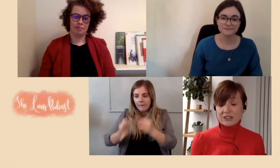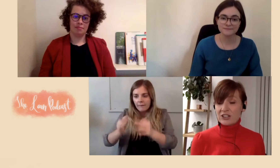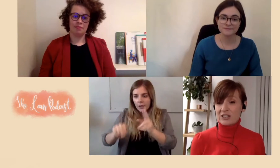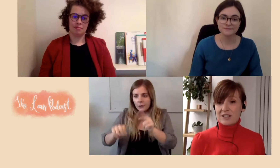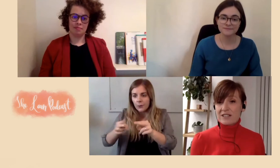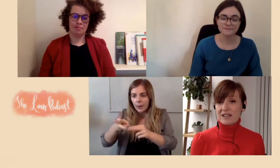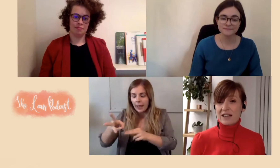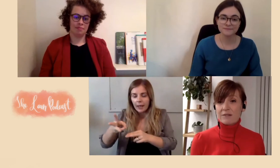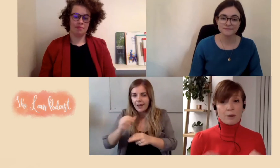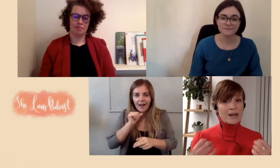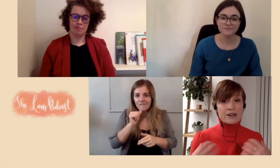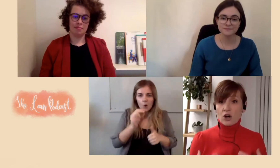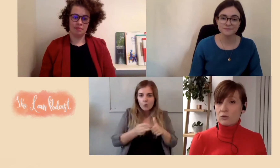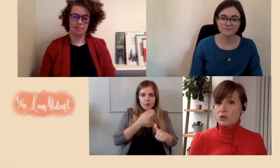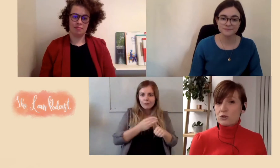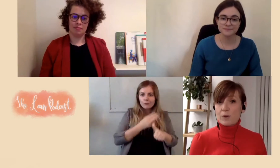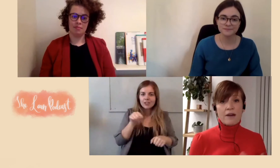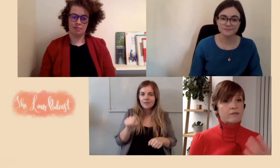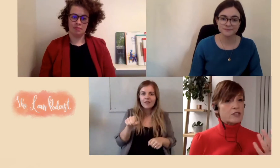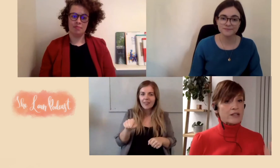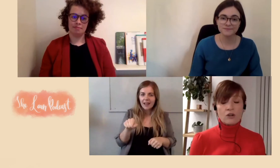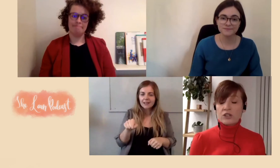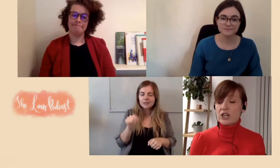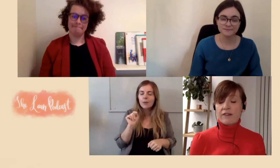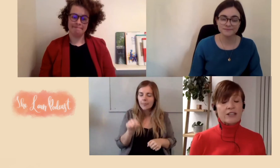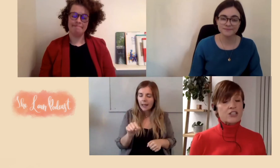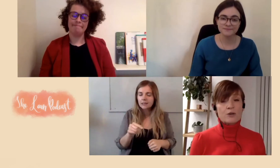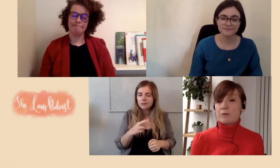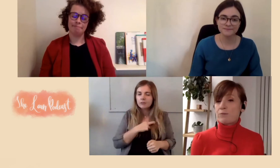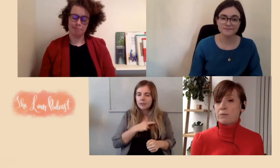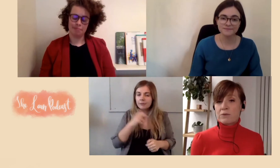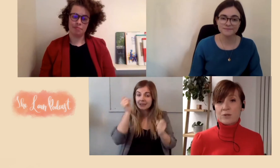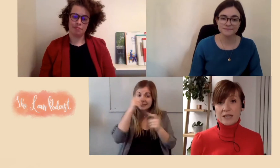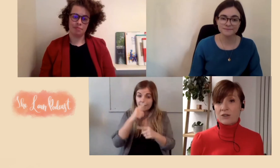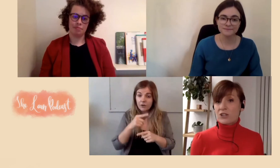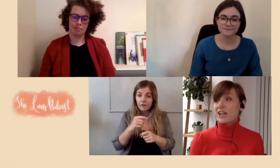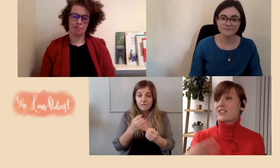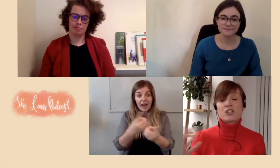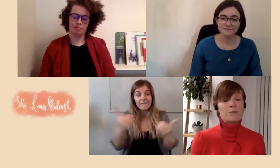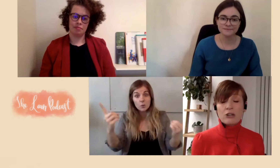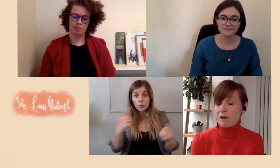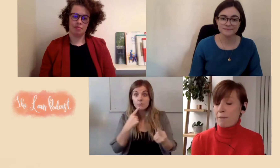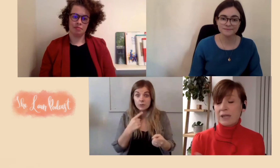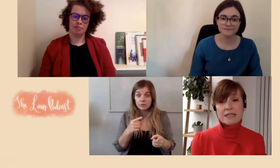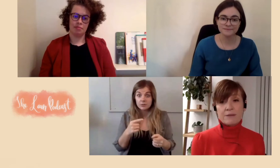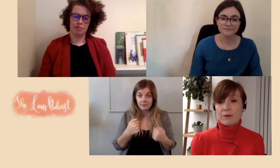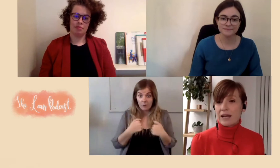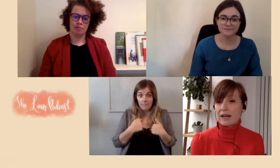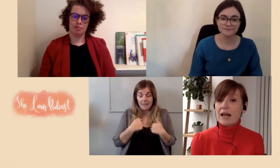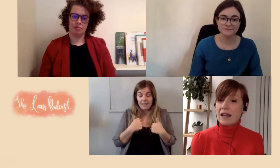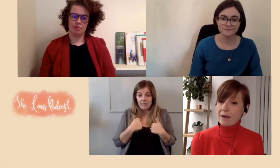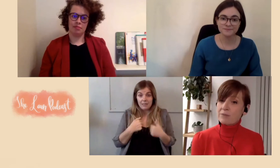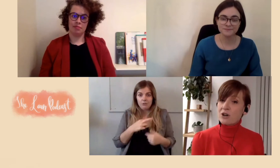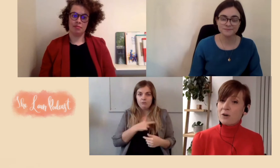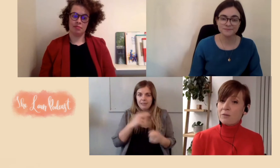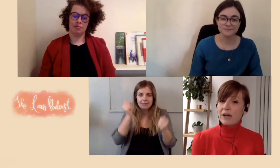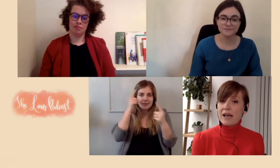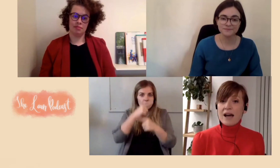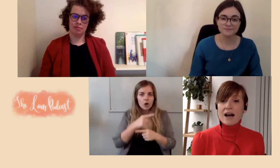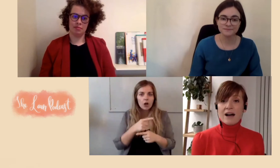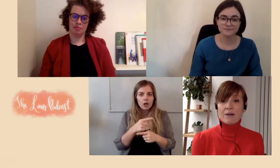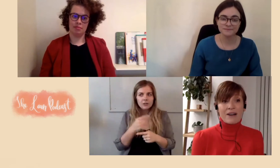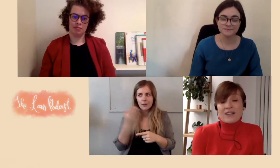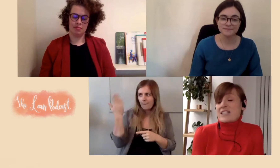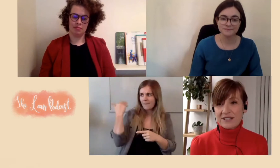have preparation for it. So I think that has been really difficult for all of us. It certainly has for me. And I've gone from feeling